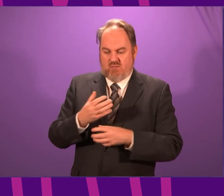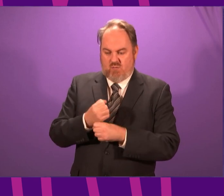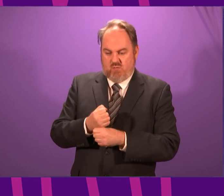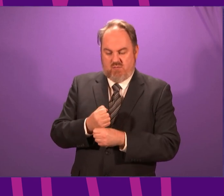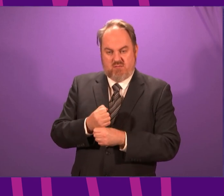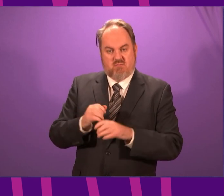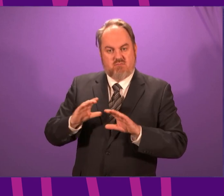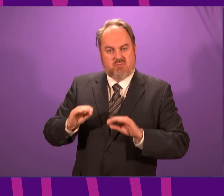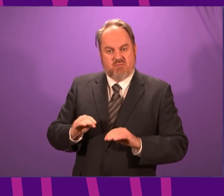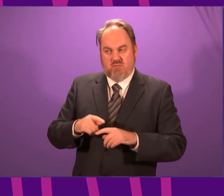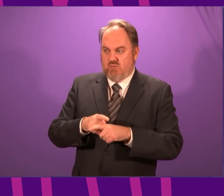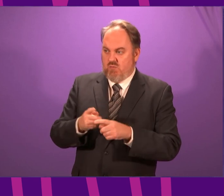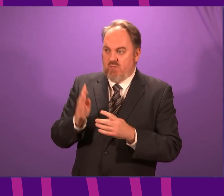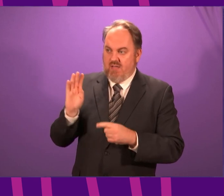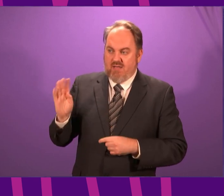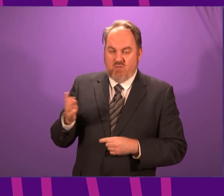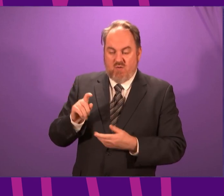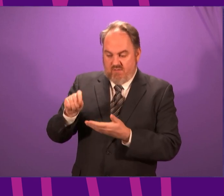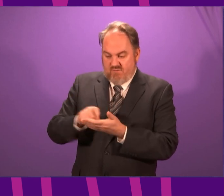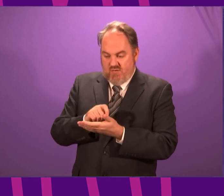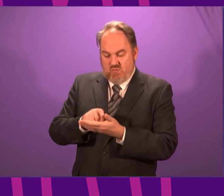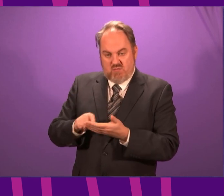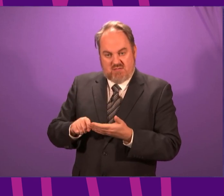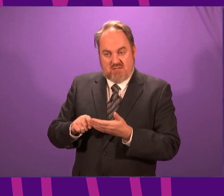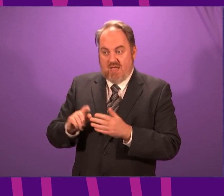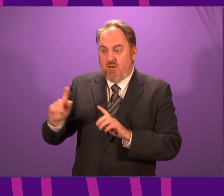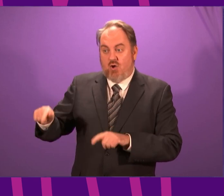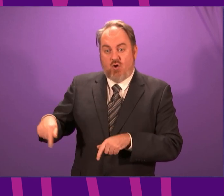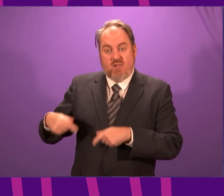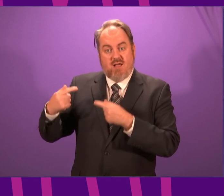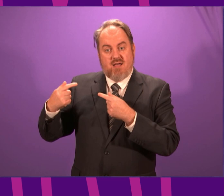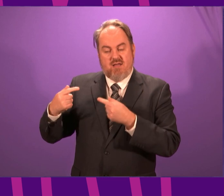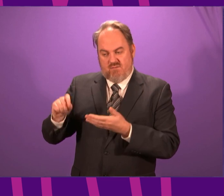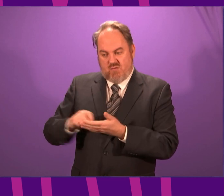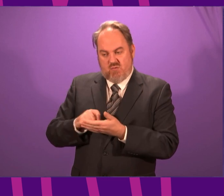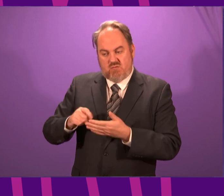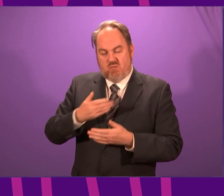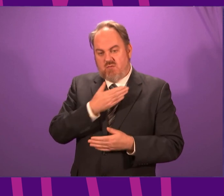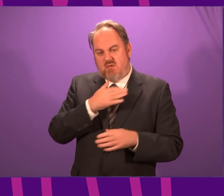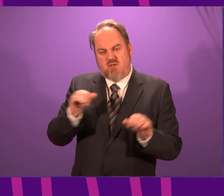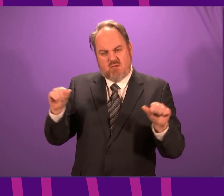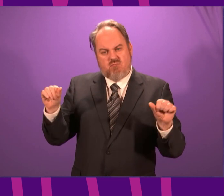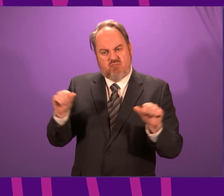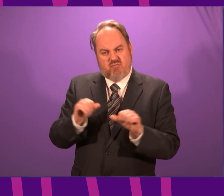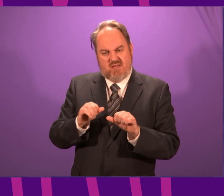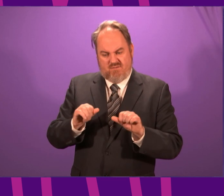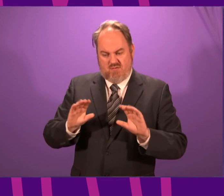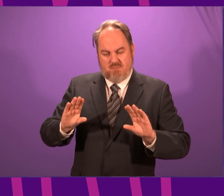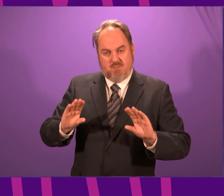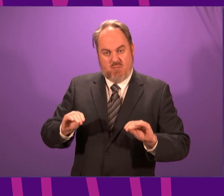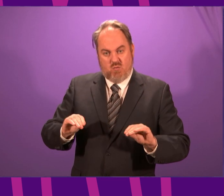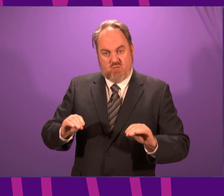just to allow all members in the chamber and those online to access the voting app. So a short suspension.